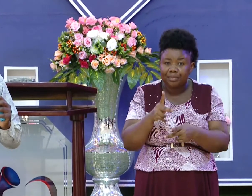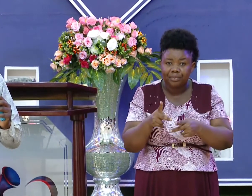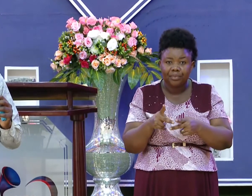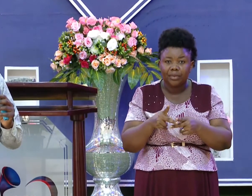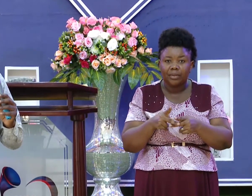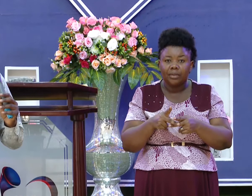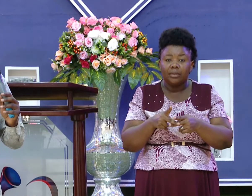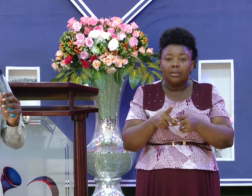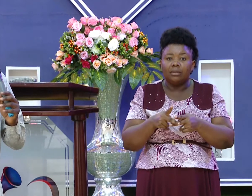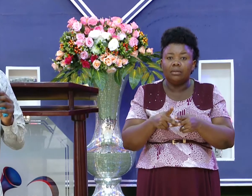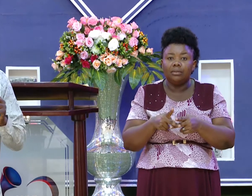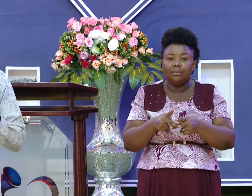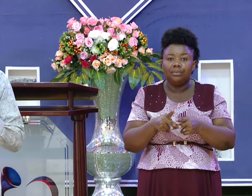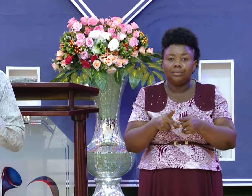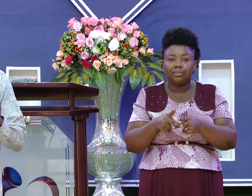people